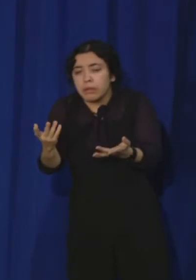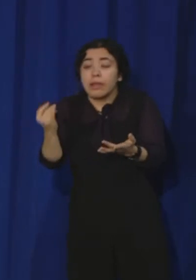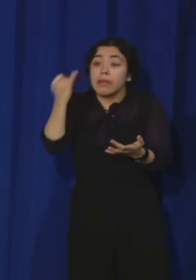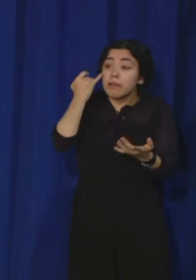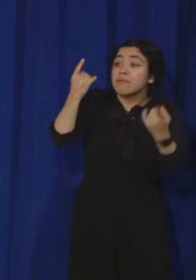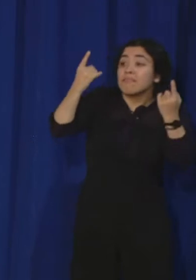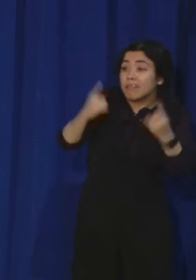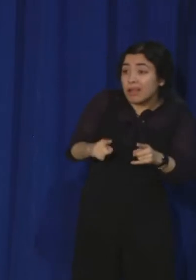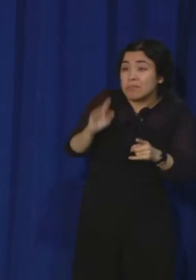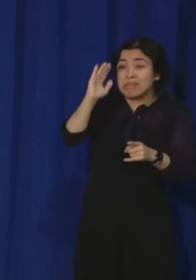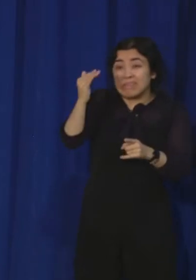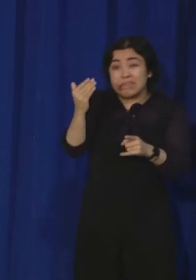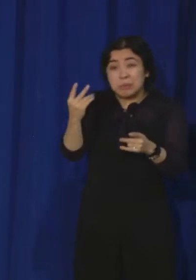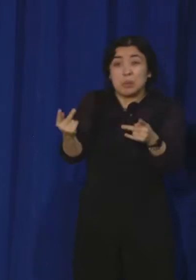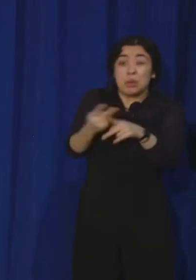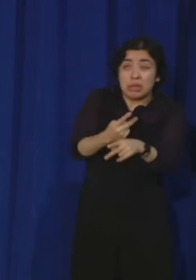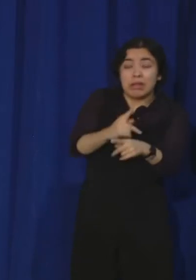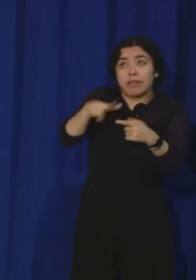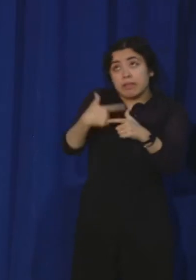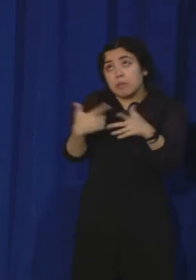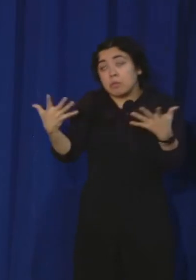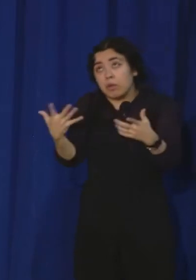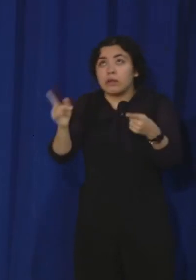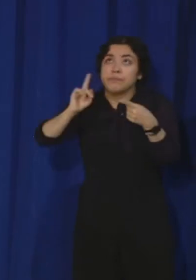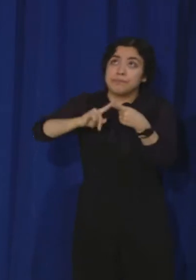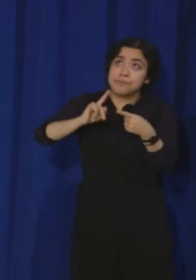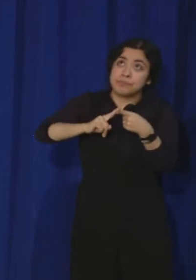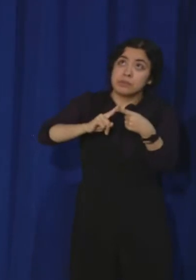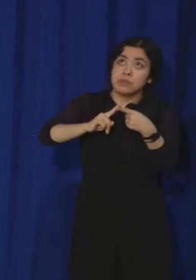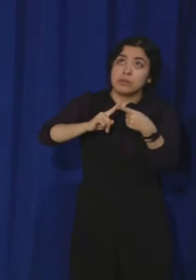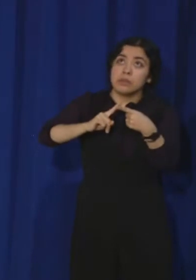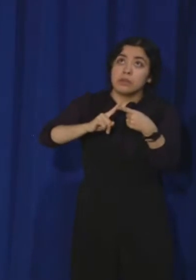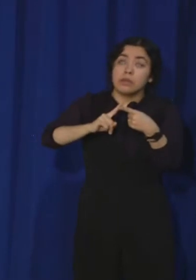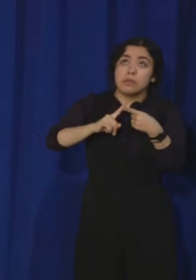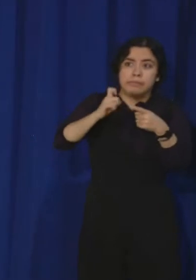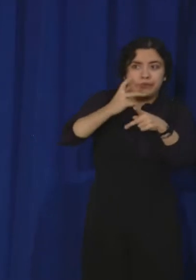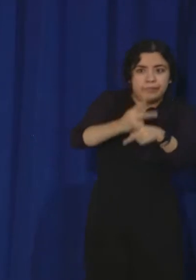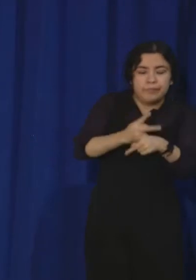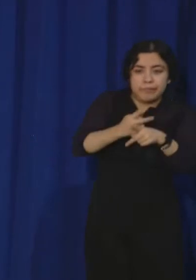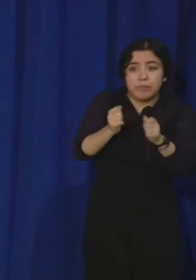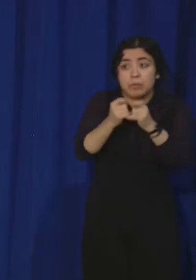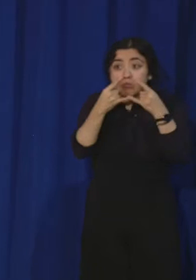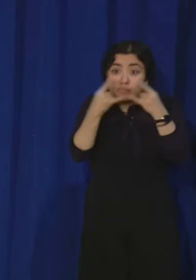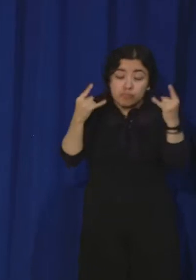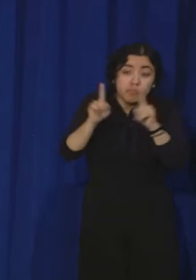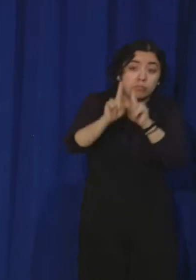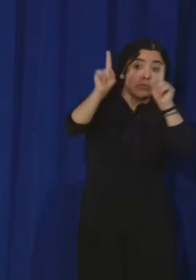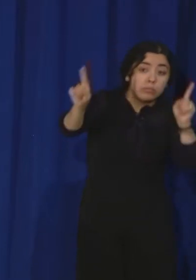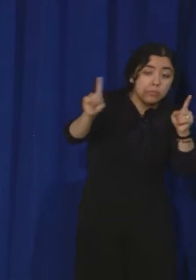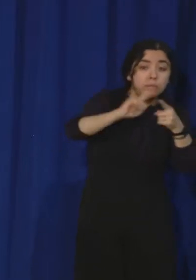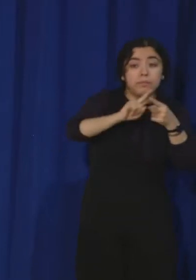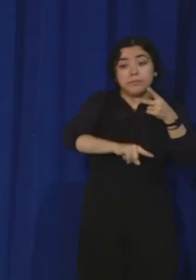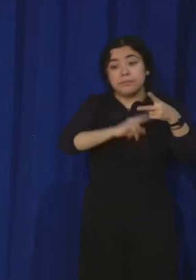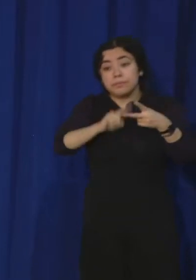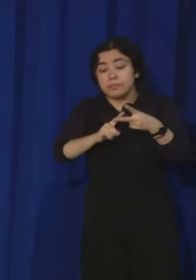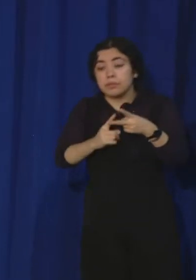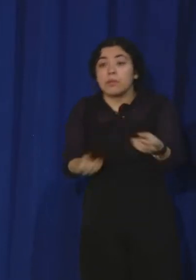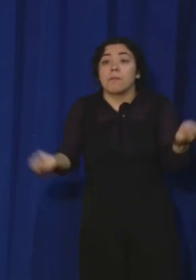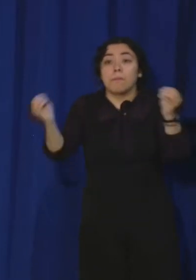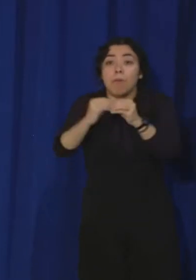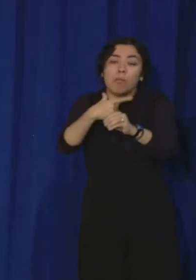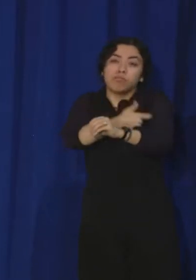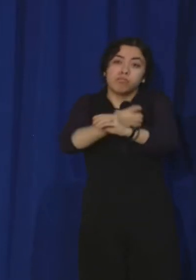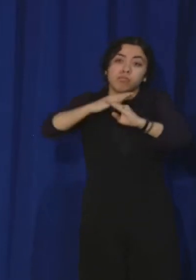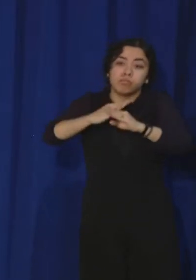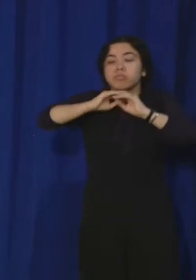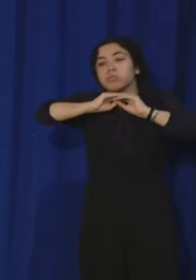get to a point where we have to be, A, more careful with the things that we know work, and B, we may need to vaccinate a higher percentage of Chicago to